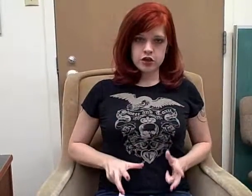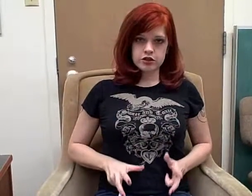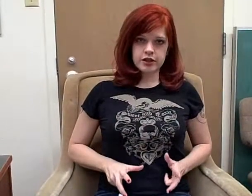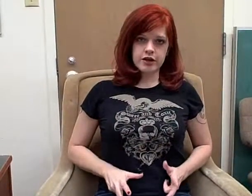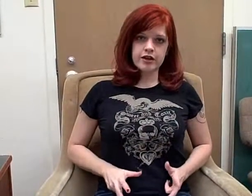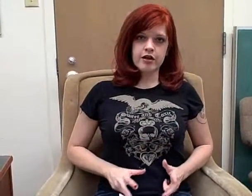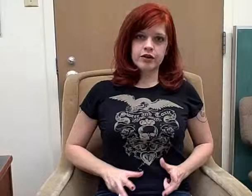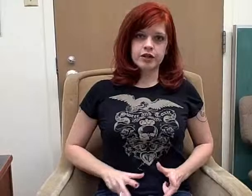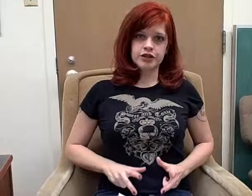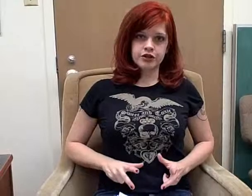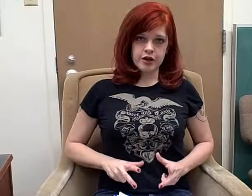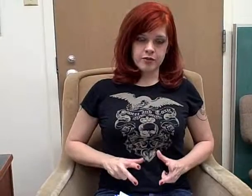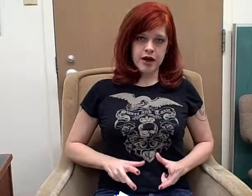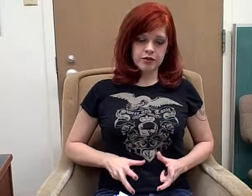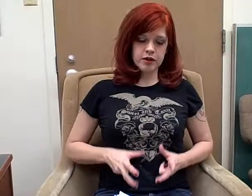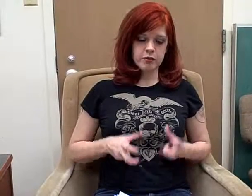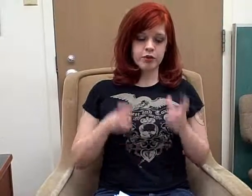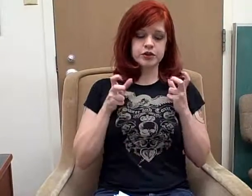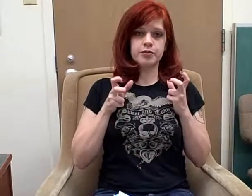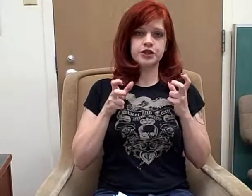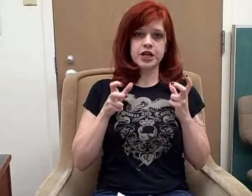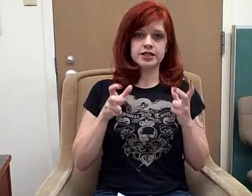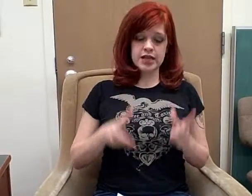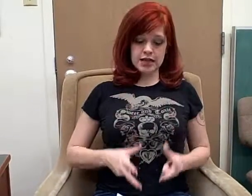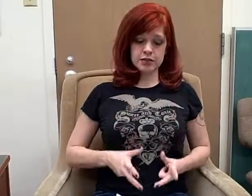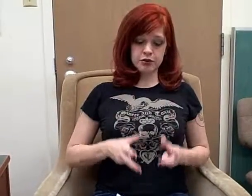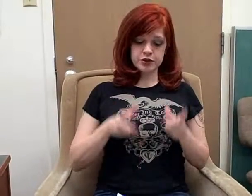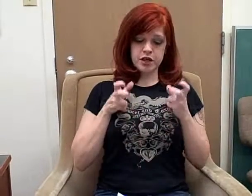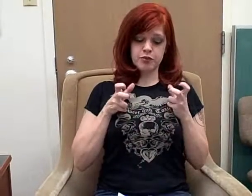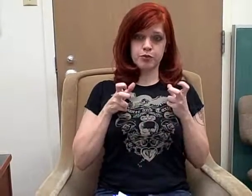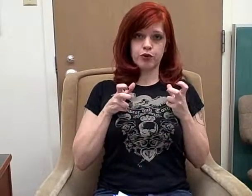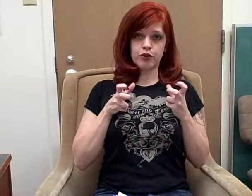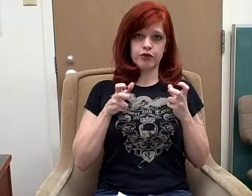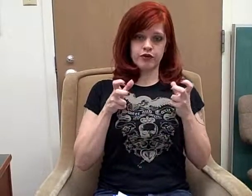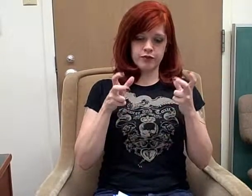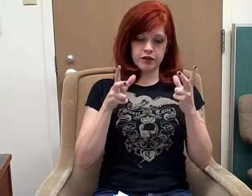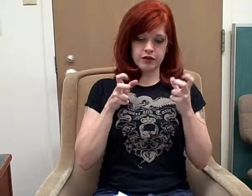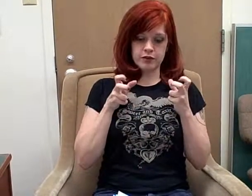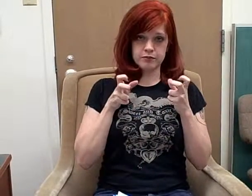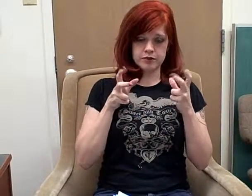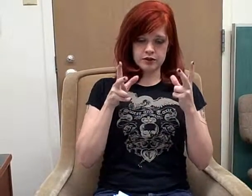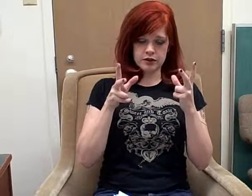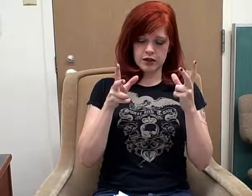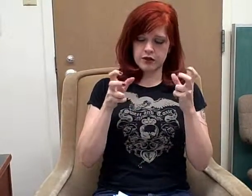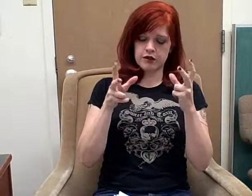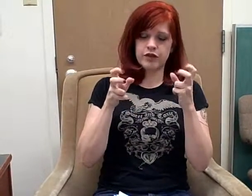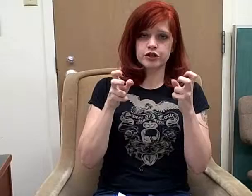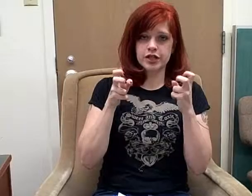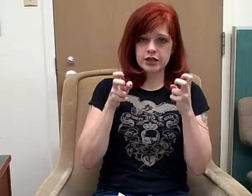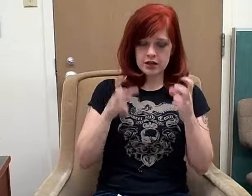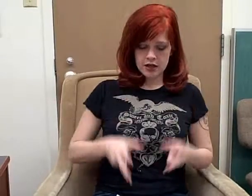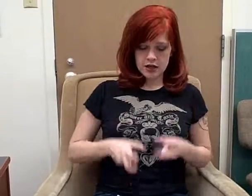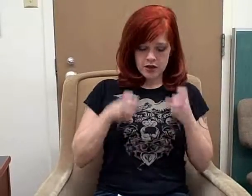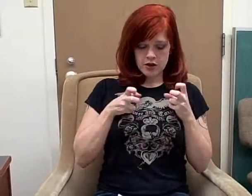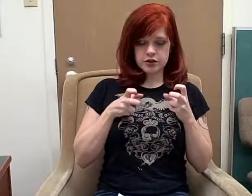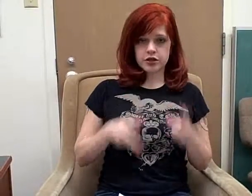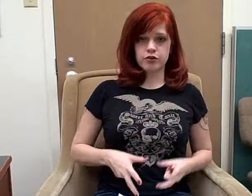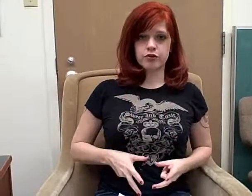starts kind of down at your abdomen and pulls up your chest. As it pulls up, you pull the fingers in. So